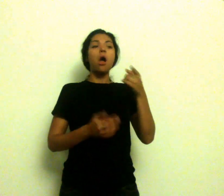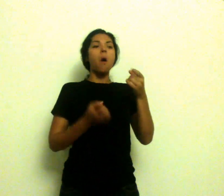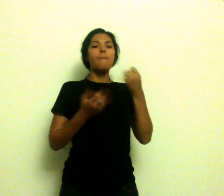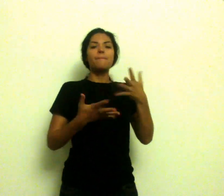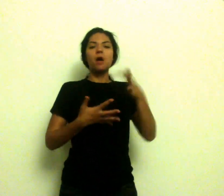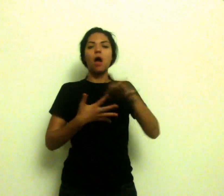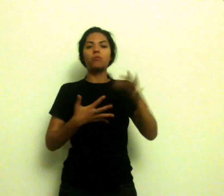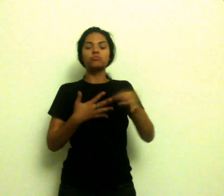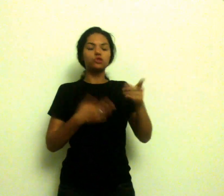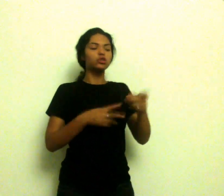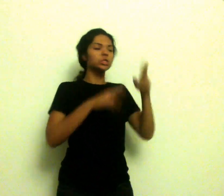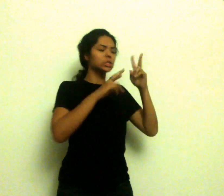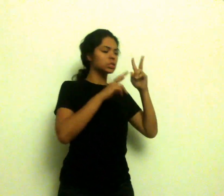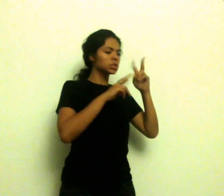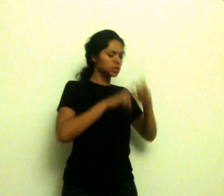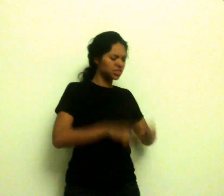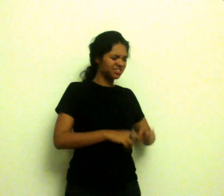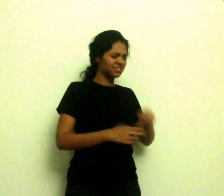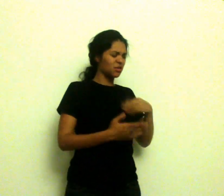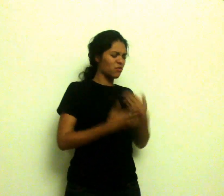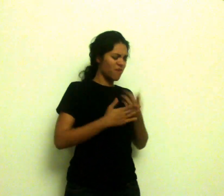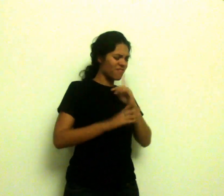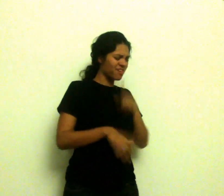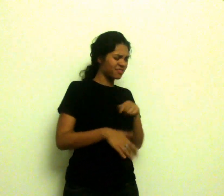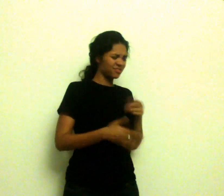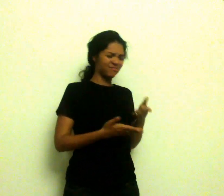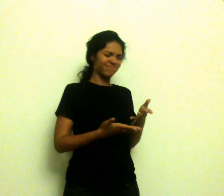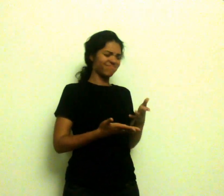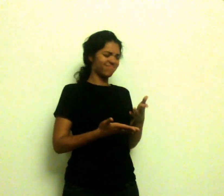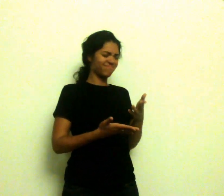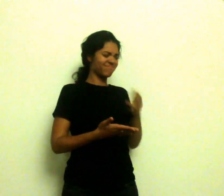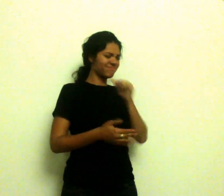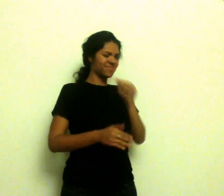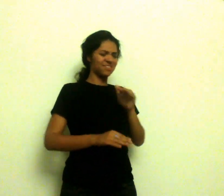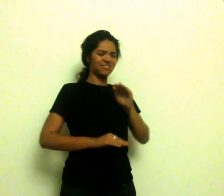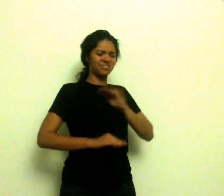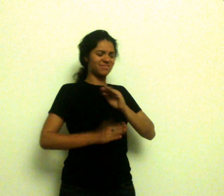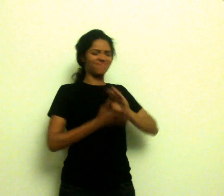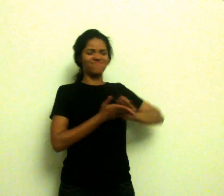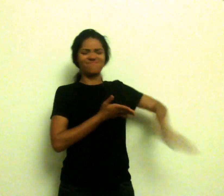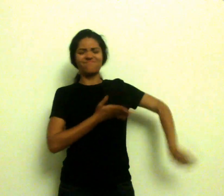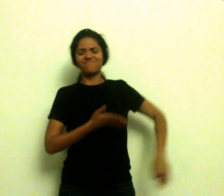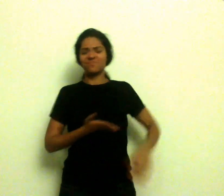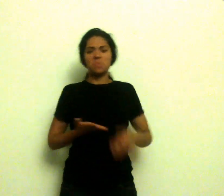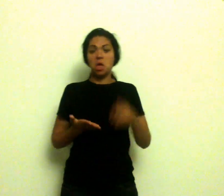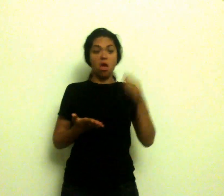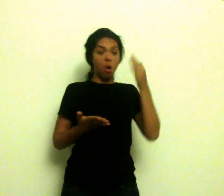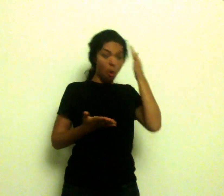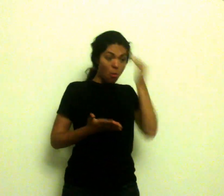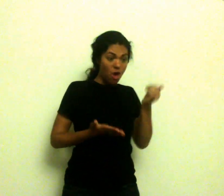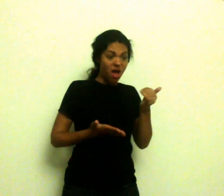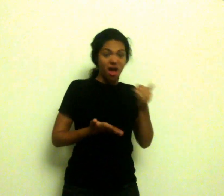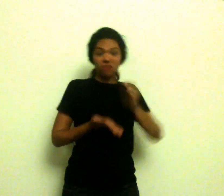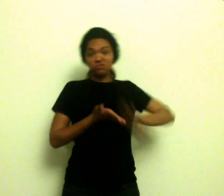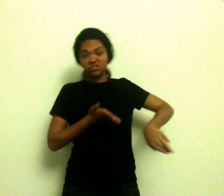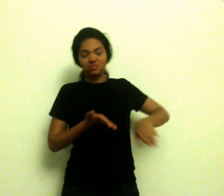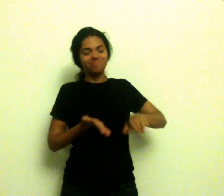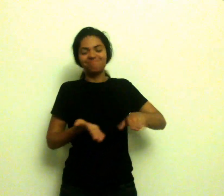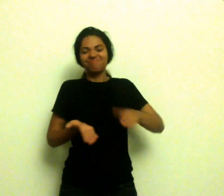them, even when he did not have a satisfactory, rational answer for why he was turning away from some of these options. It